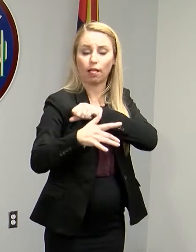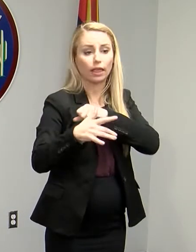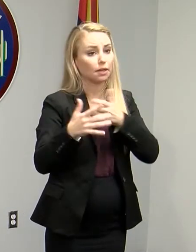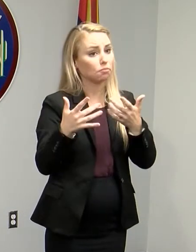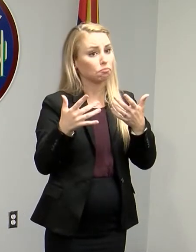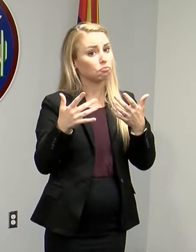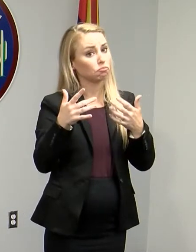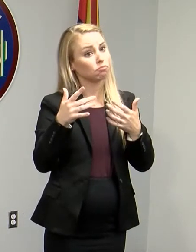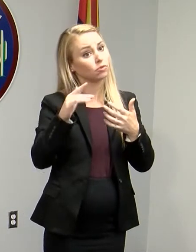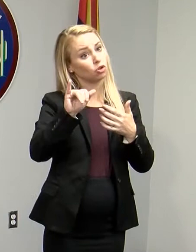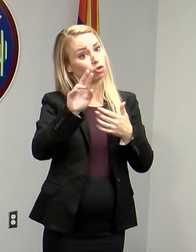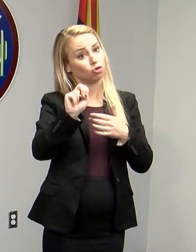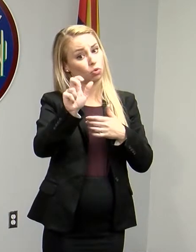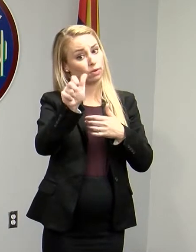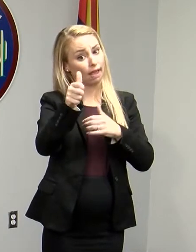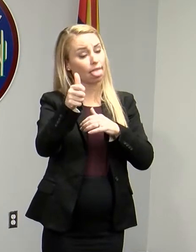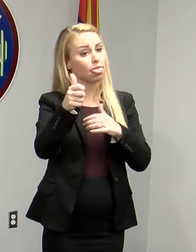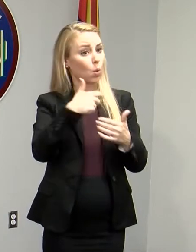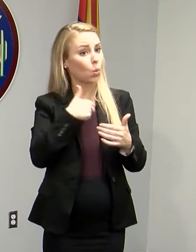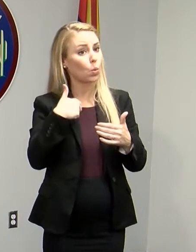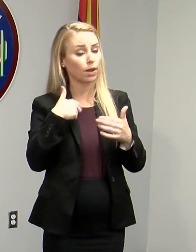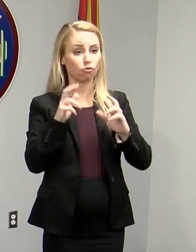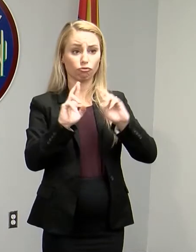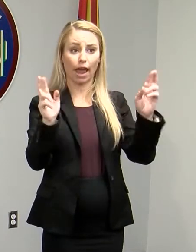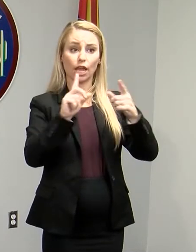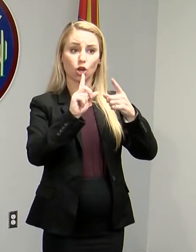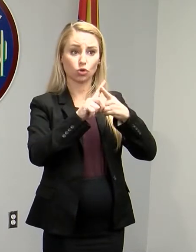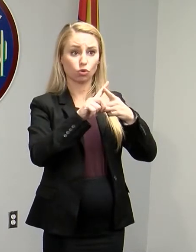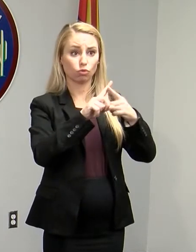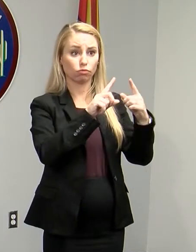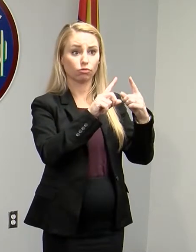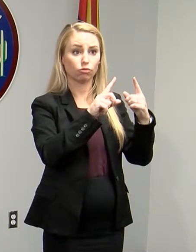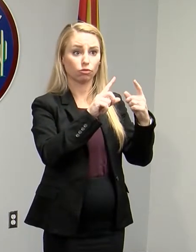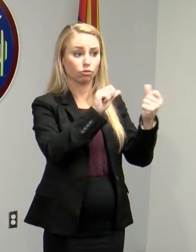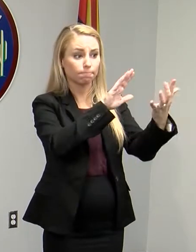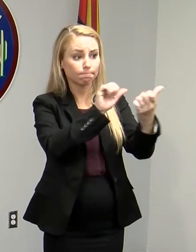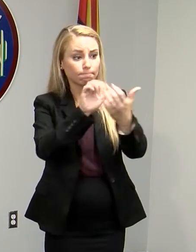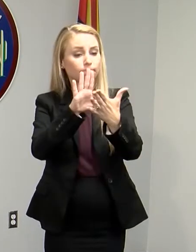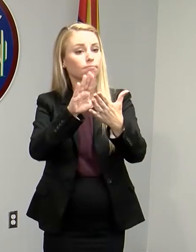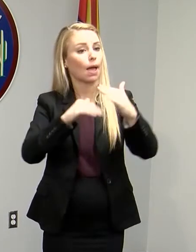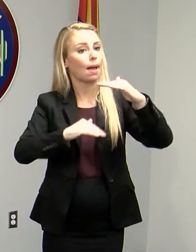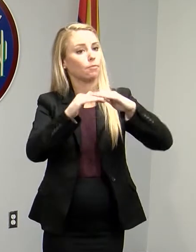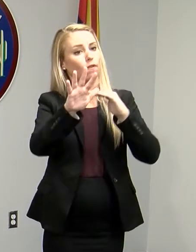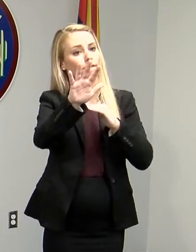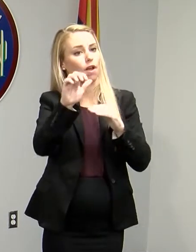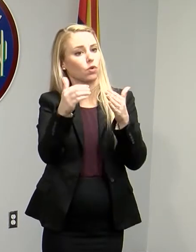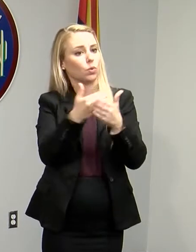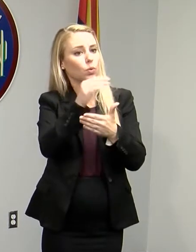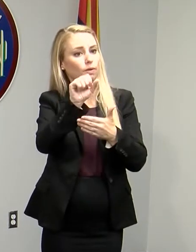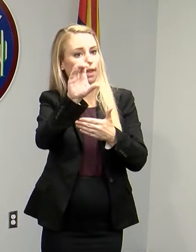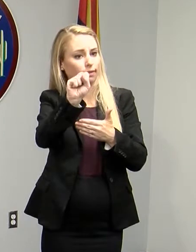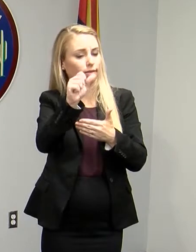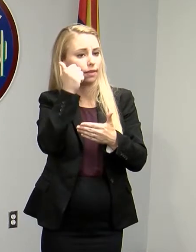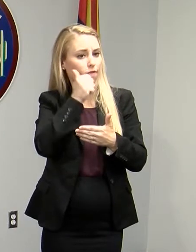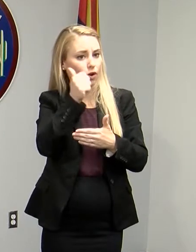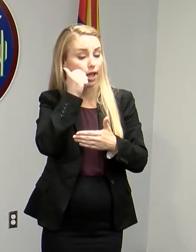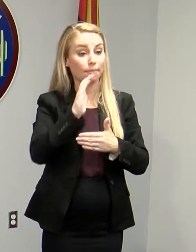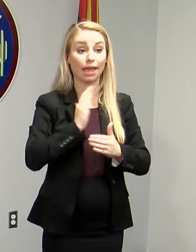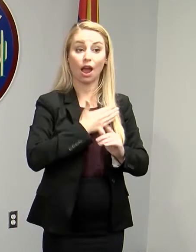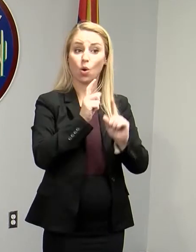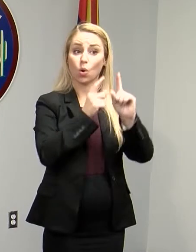address over 500 cases a day. Our goal initially was to bring on 60 new public health